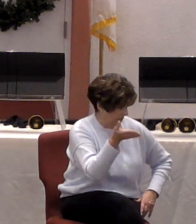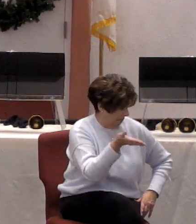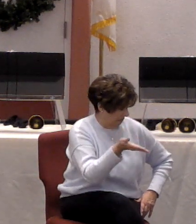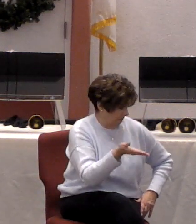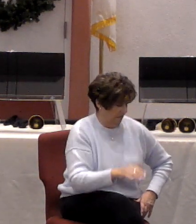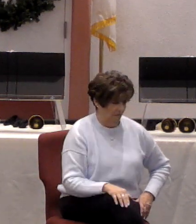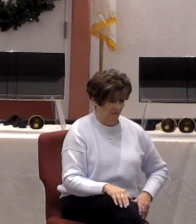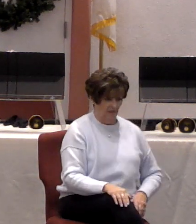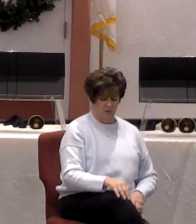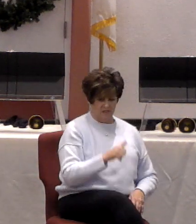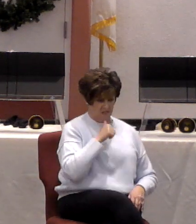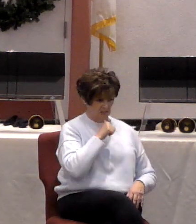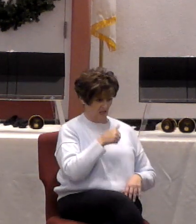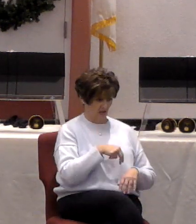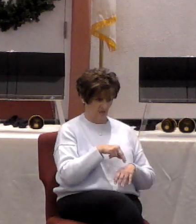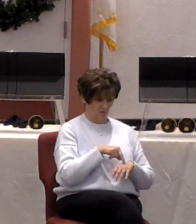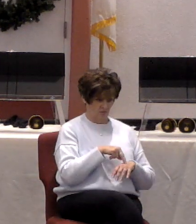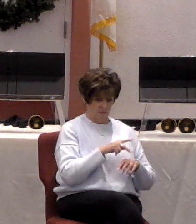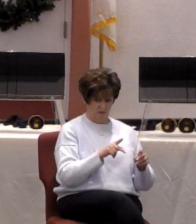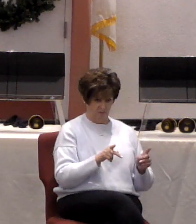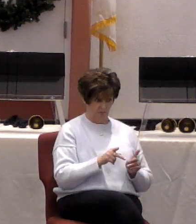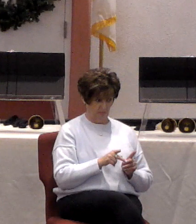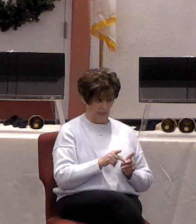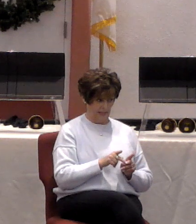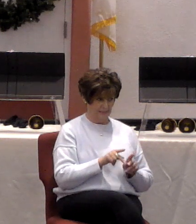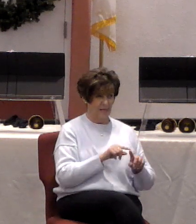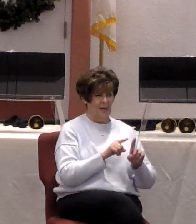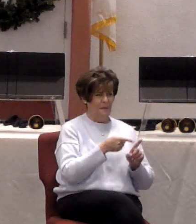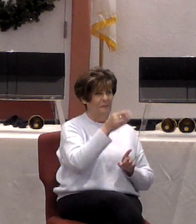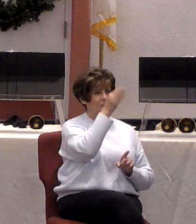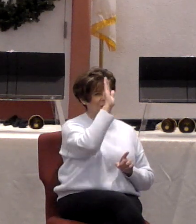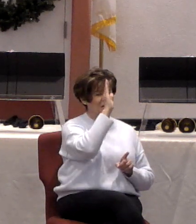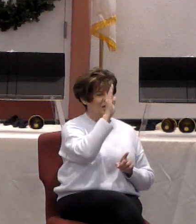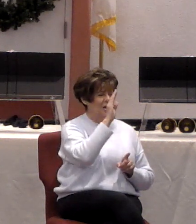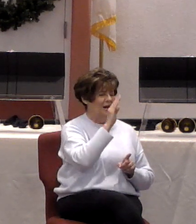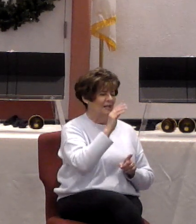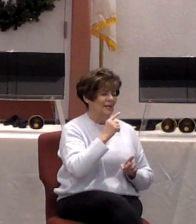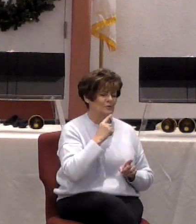It was an unusual place, but God had already revealed to them that the